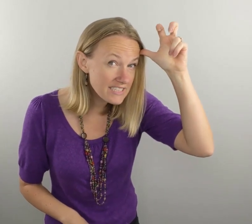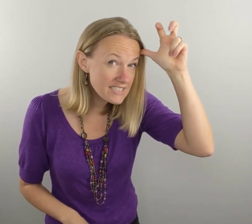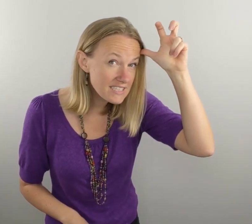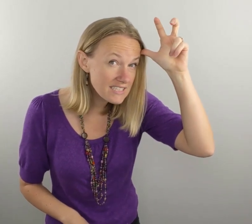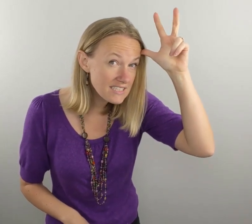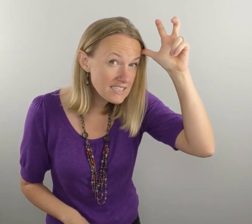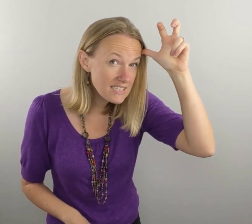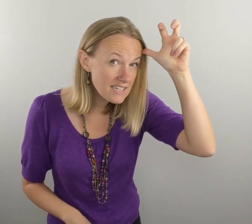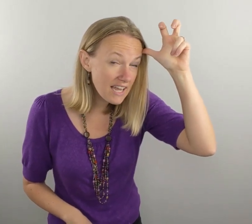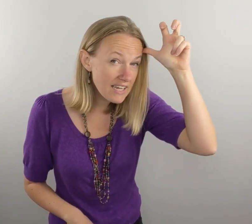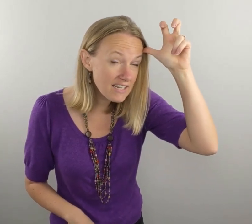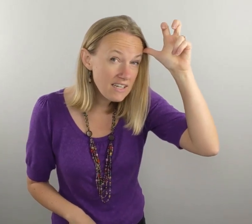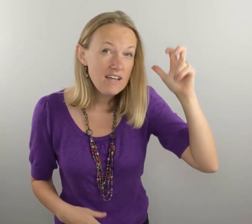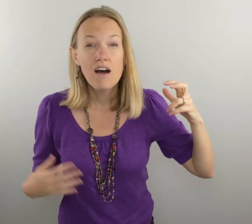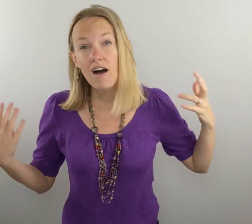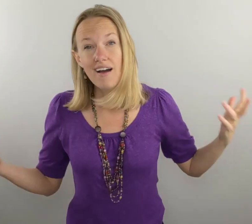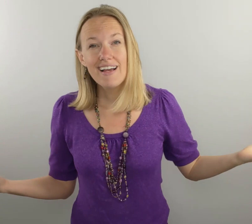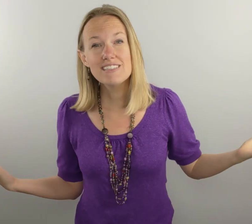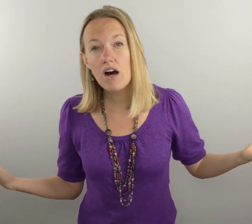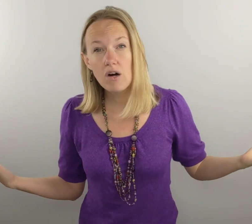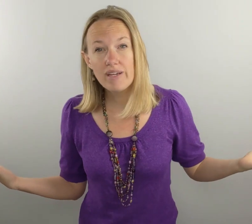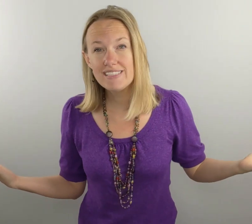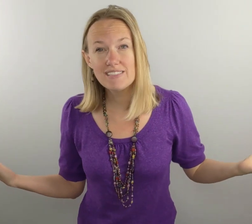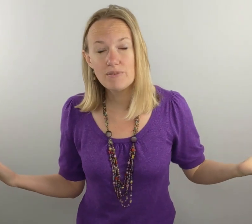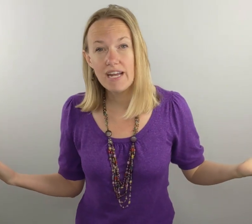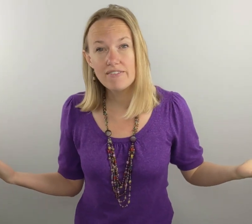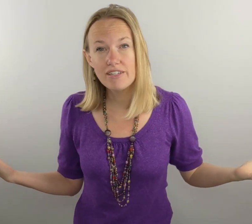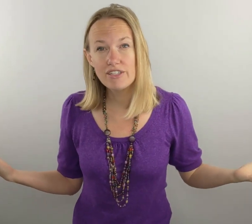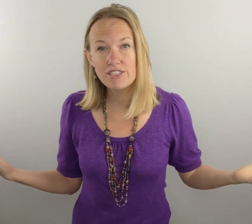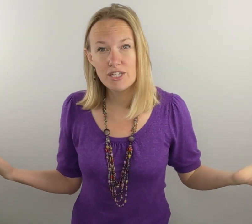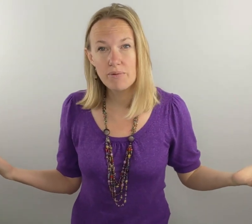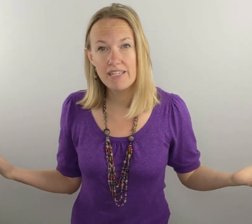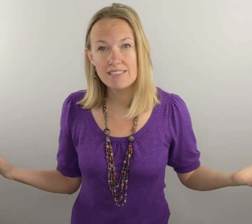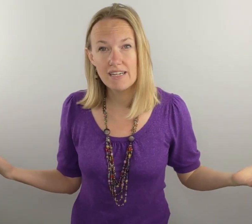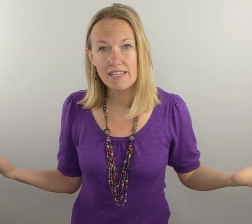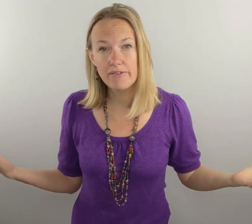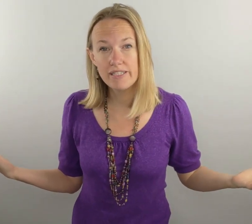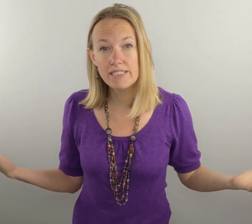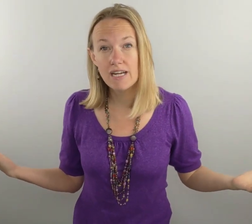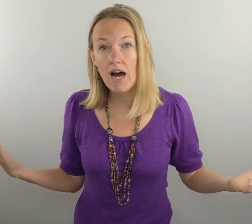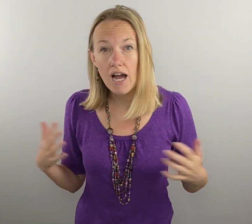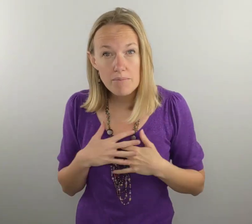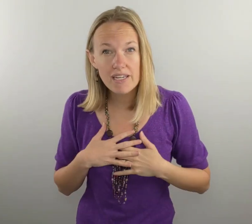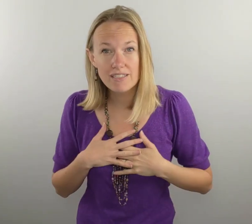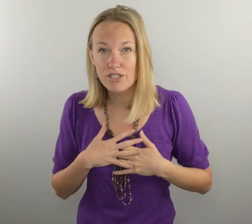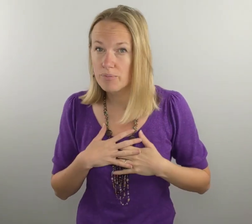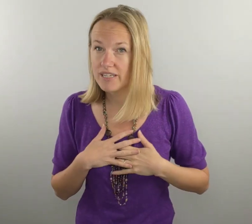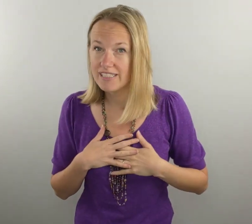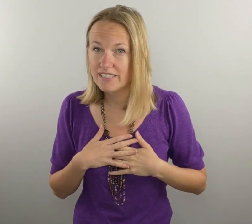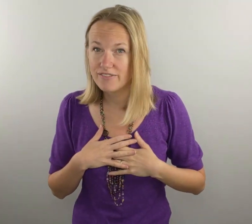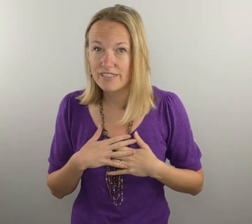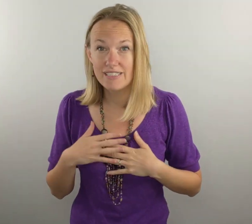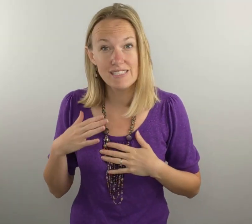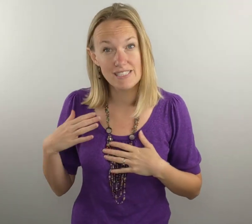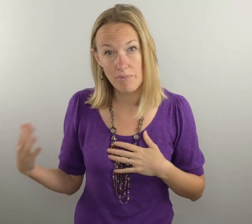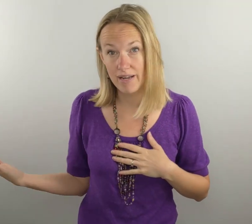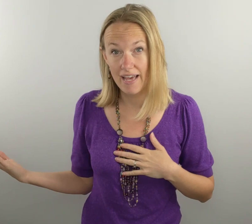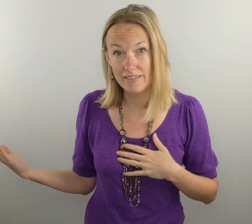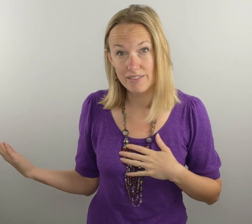this, okay? As always, whenever you're interpreting sign language, I might interpret it different than someone else, right?